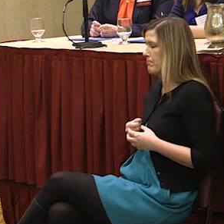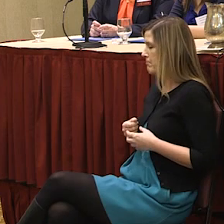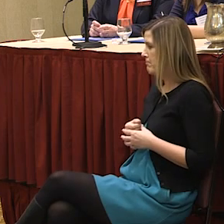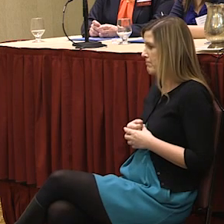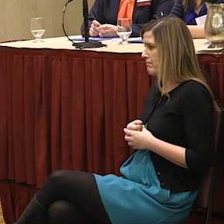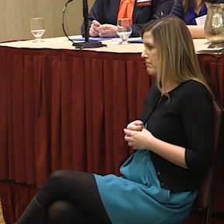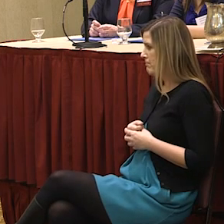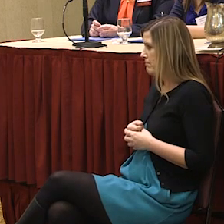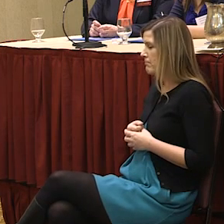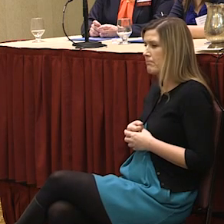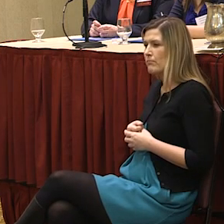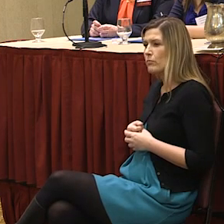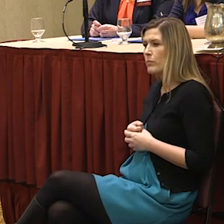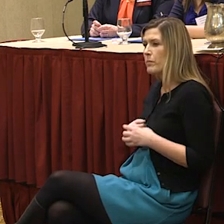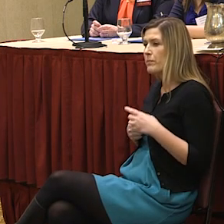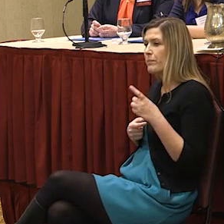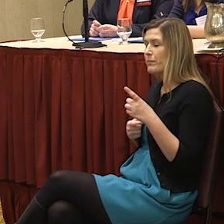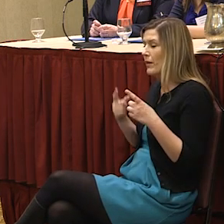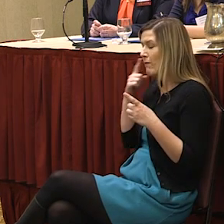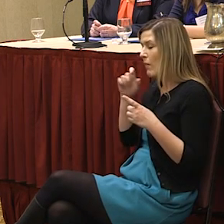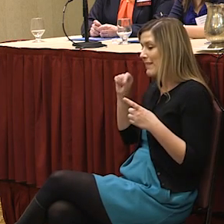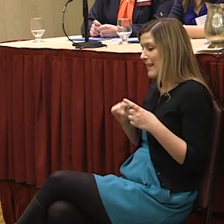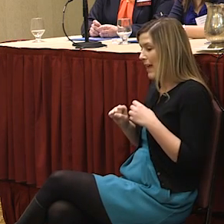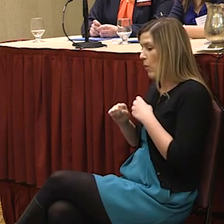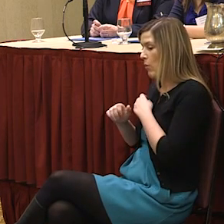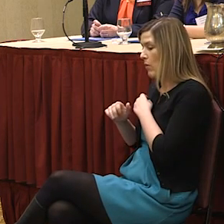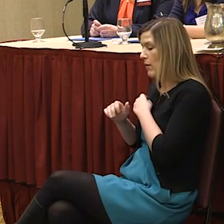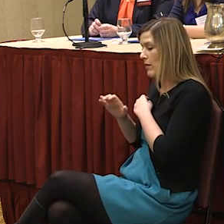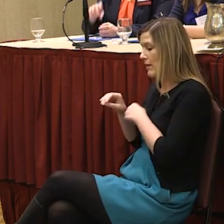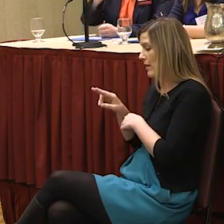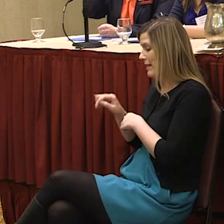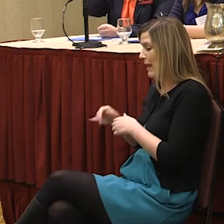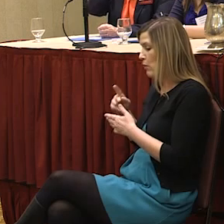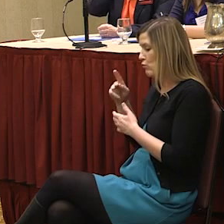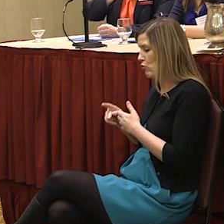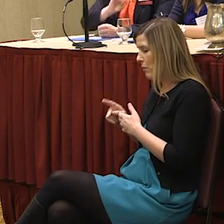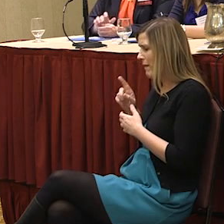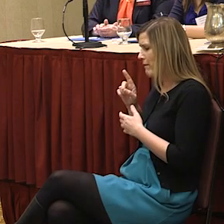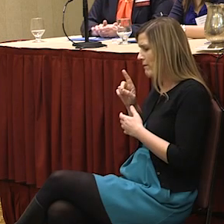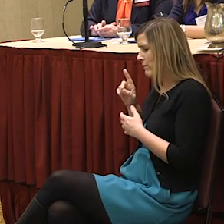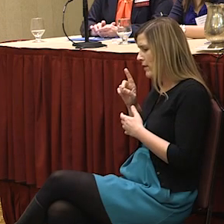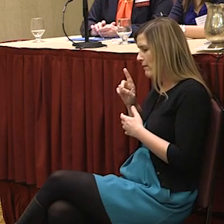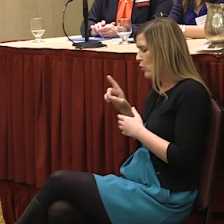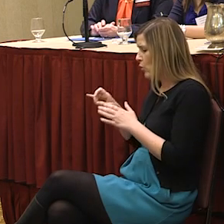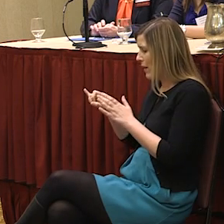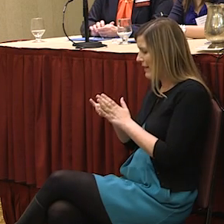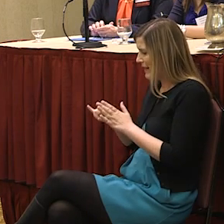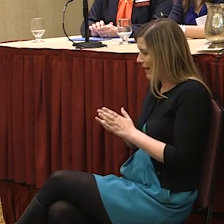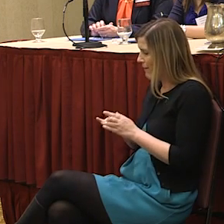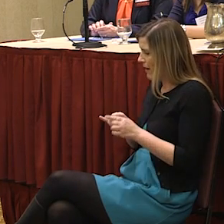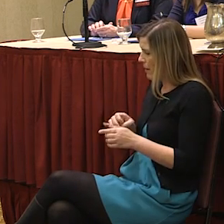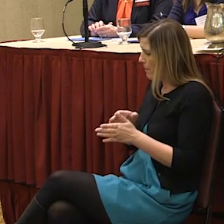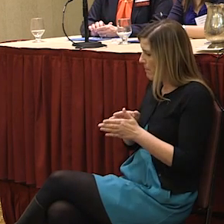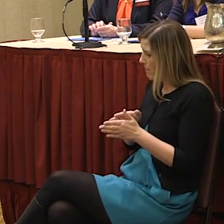Yes, question in the back. In terms of the South County program, have you identified motivations and benefits from a client perspective as far